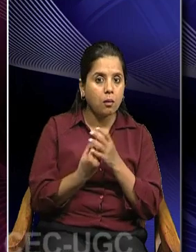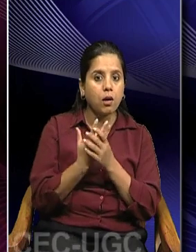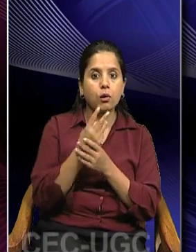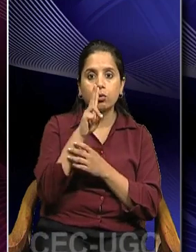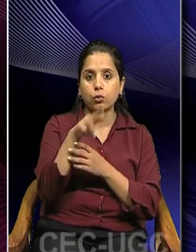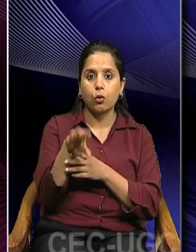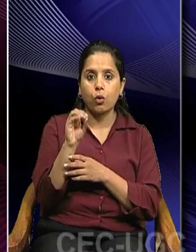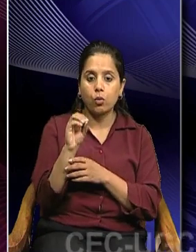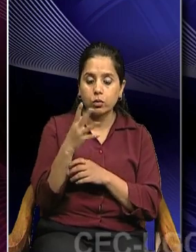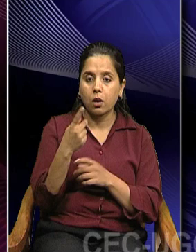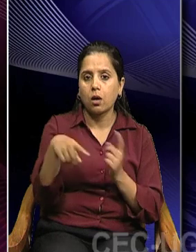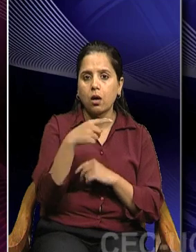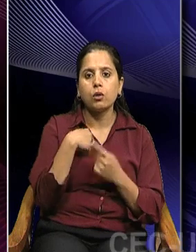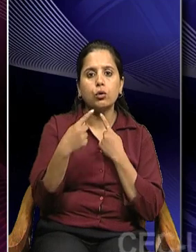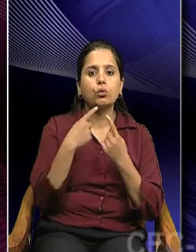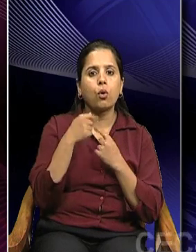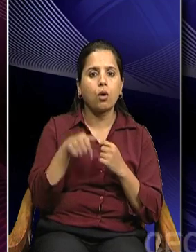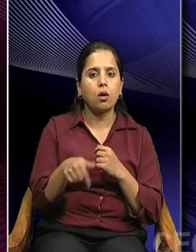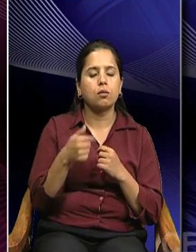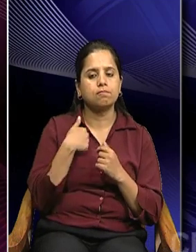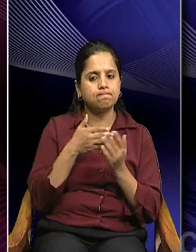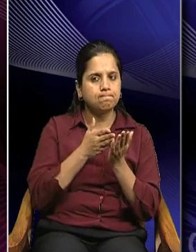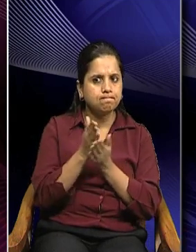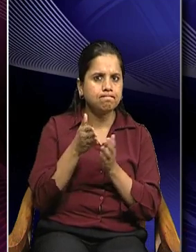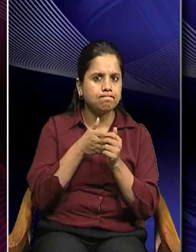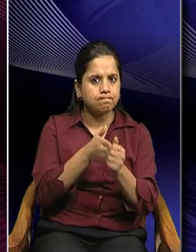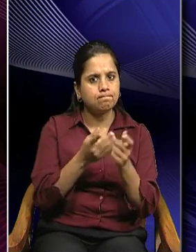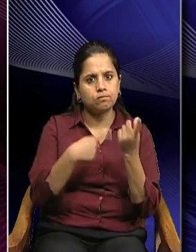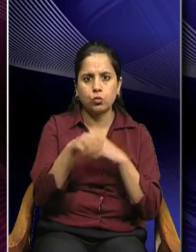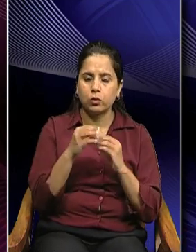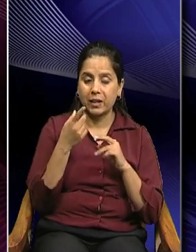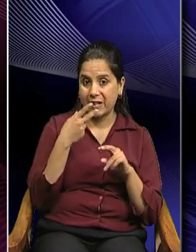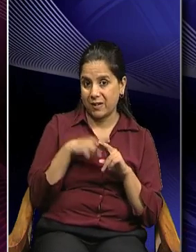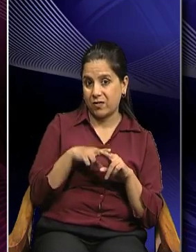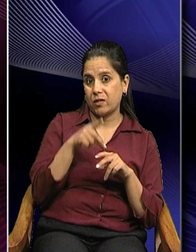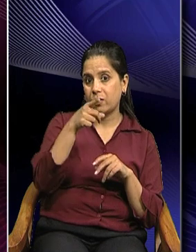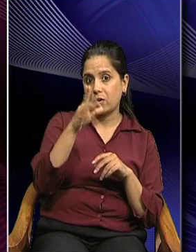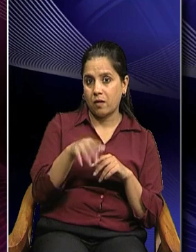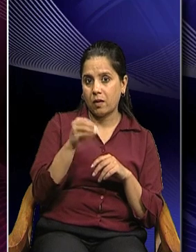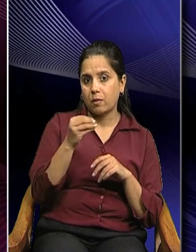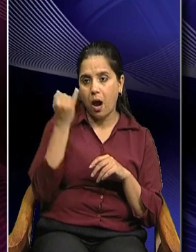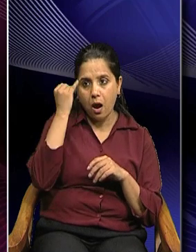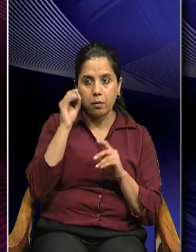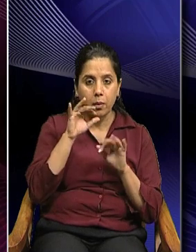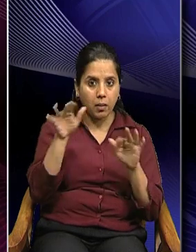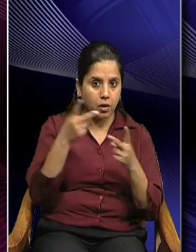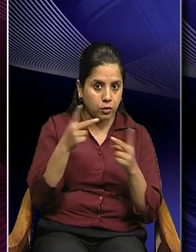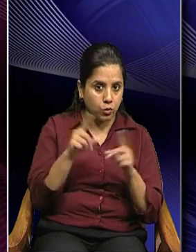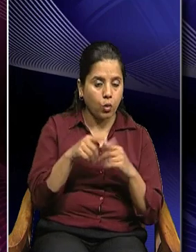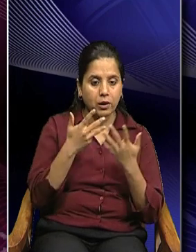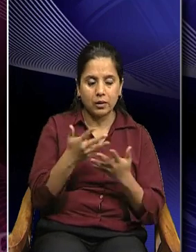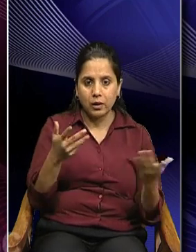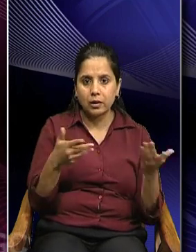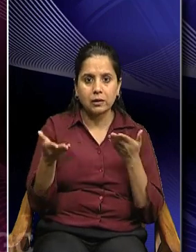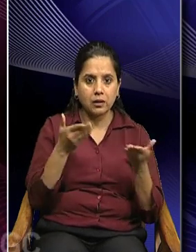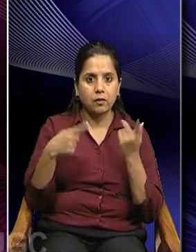2.0, we started talking about being bi-directional, at least, that if you are floating some idea or the product or the